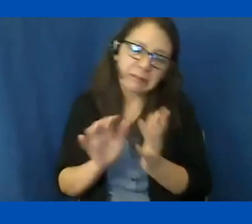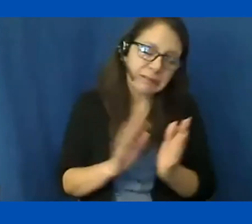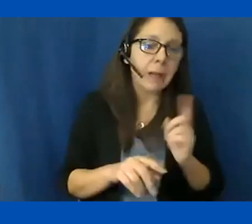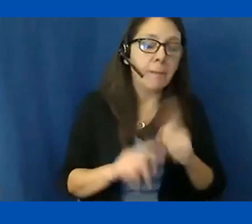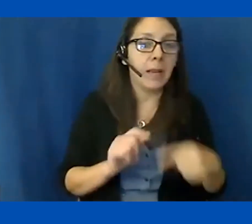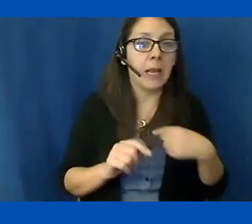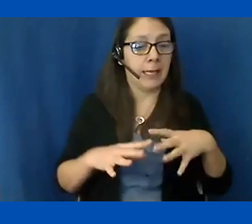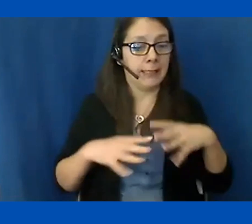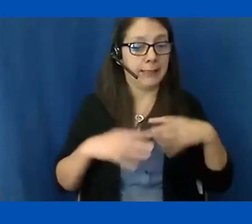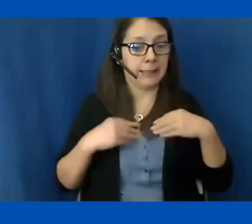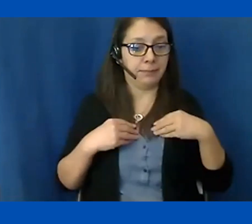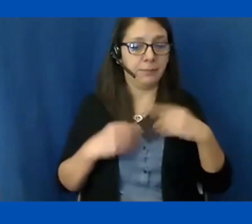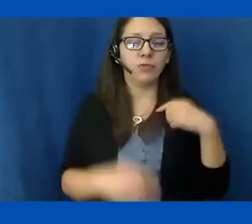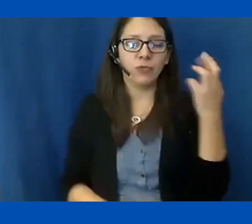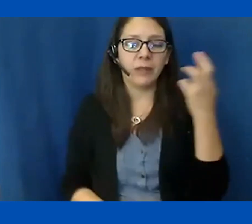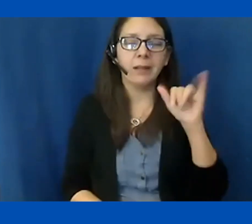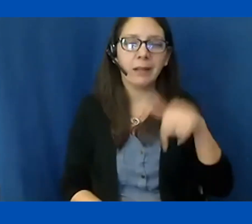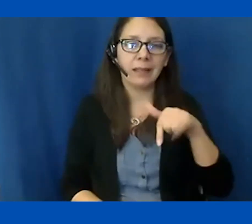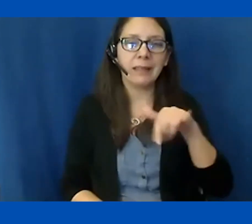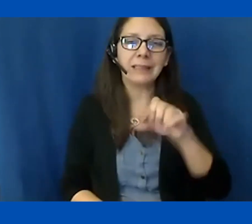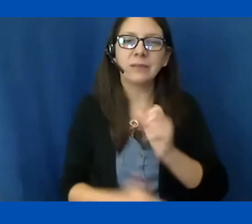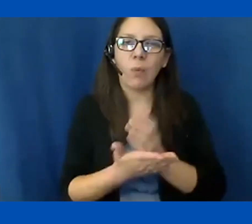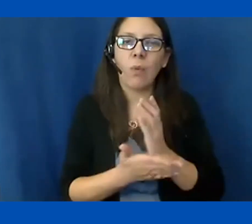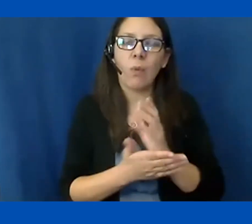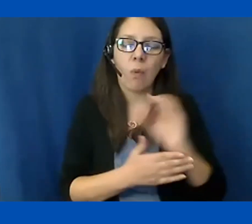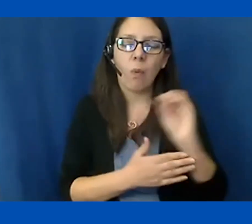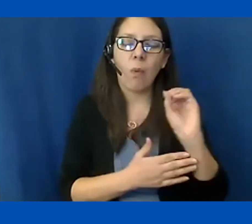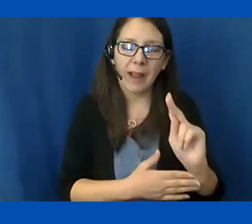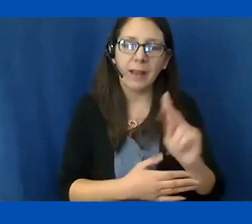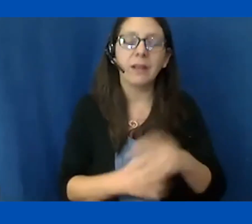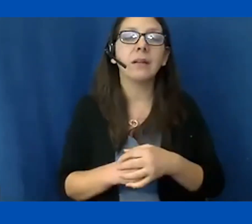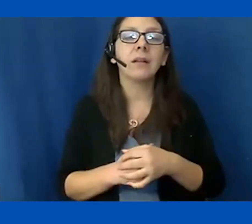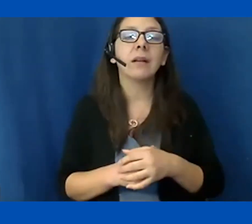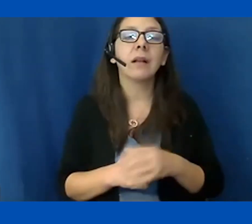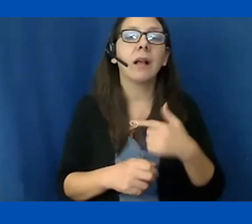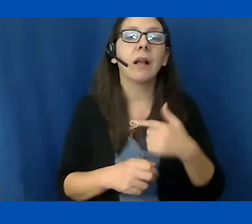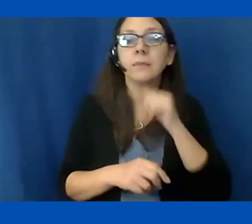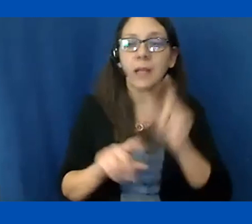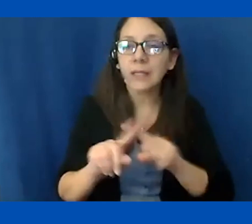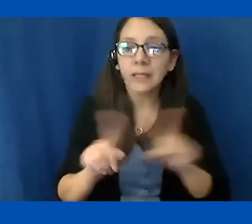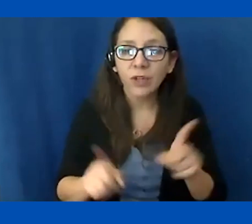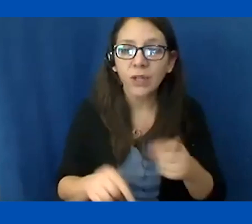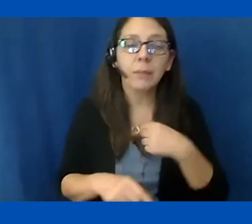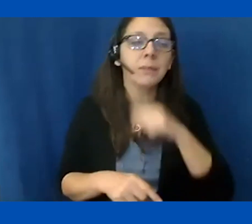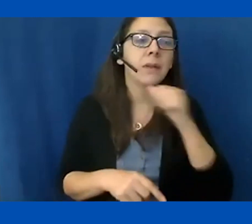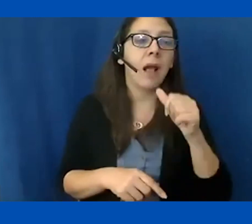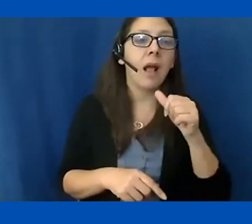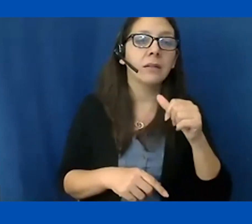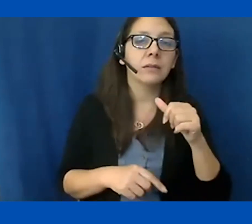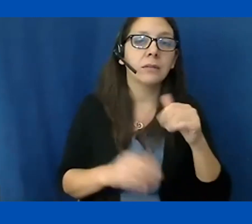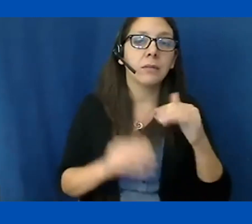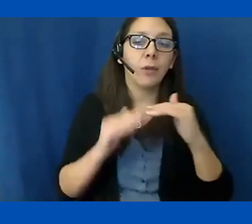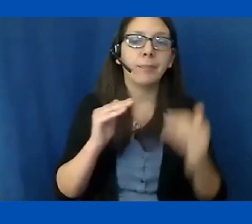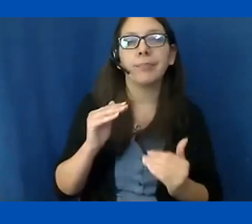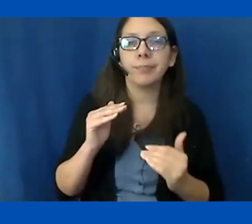this is okay. I can be who I am. We're all different. I'm not less than. I'm going to use my